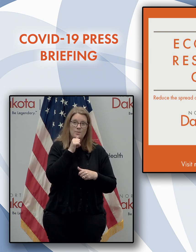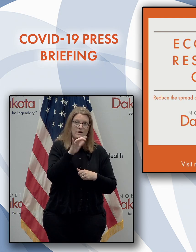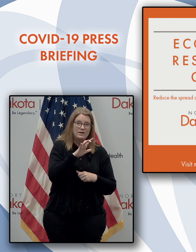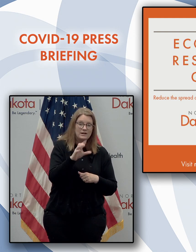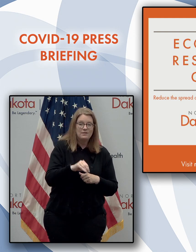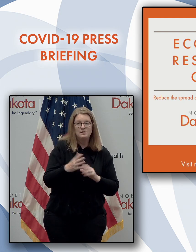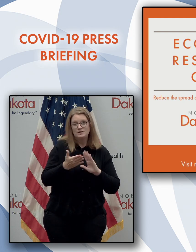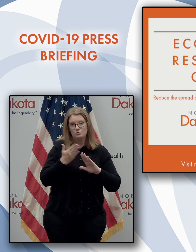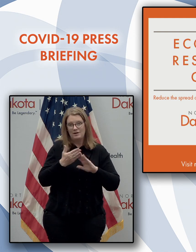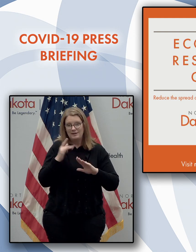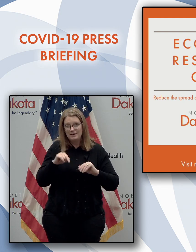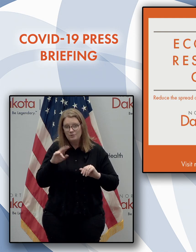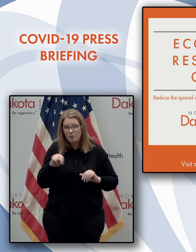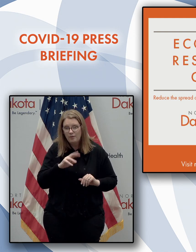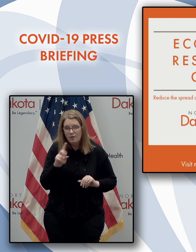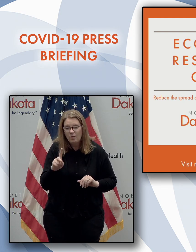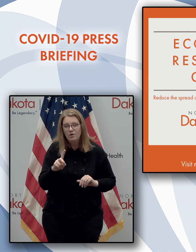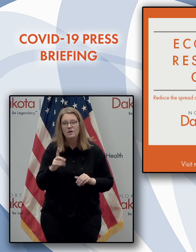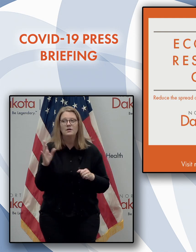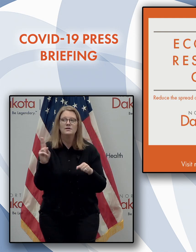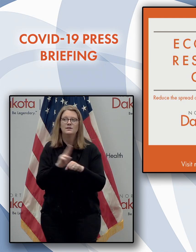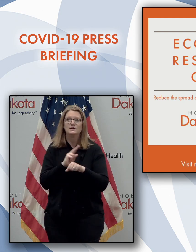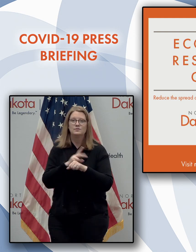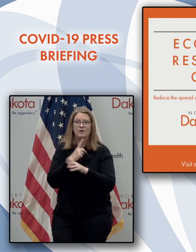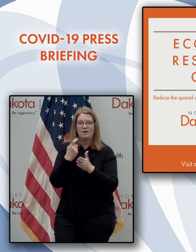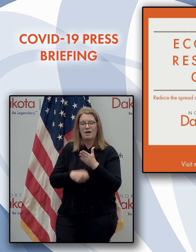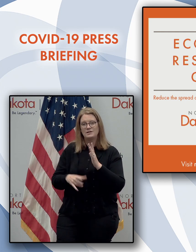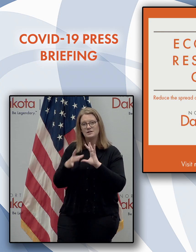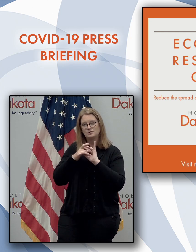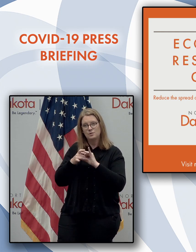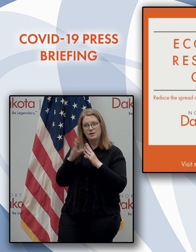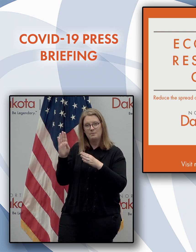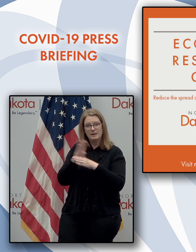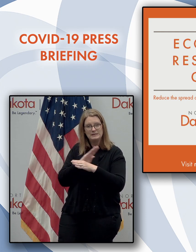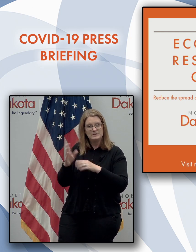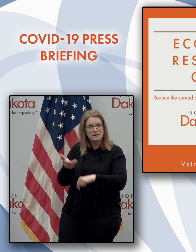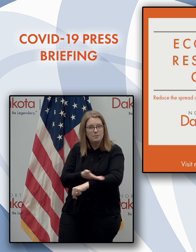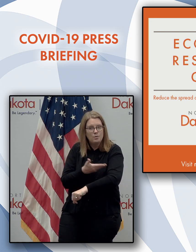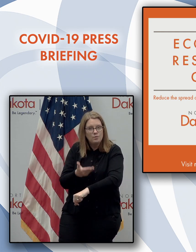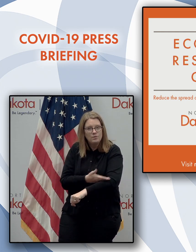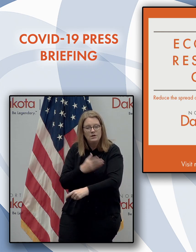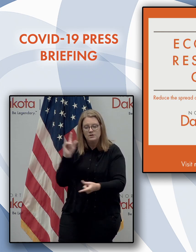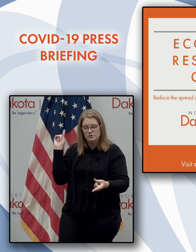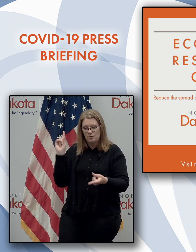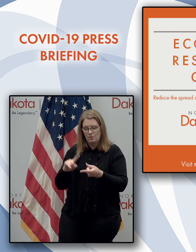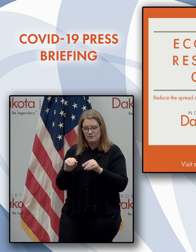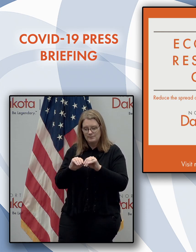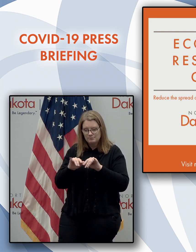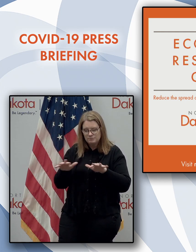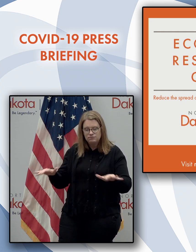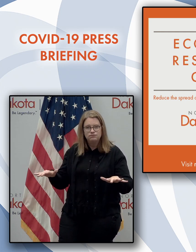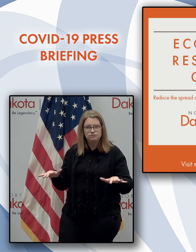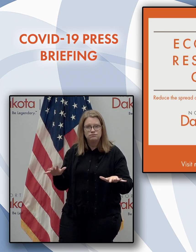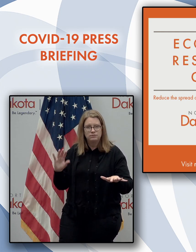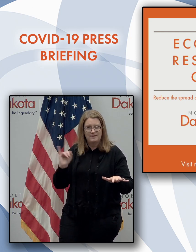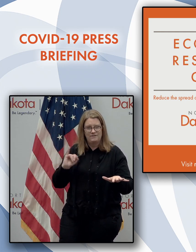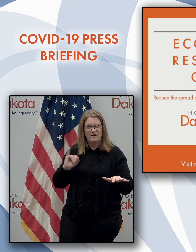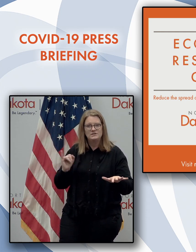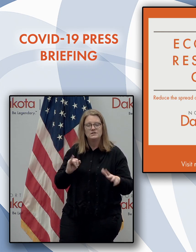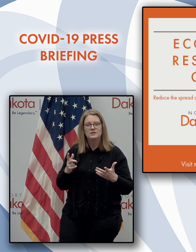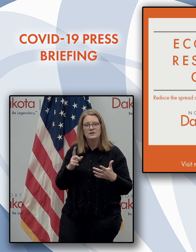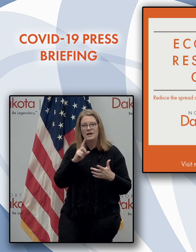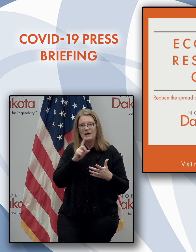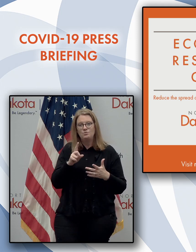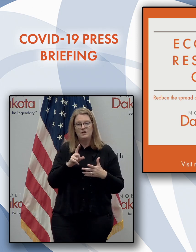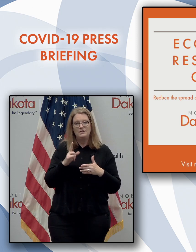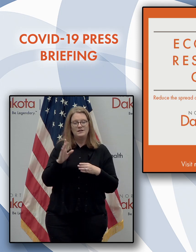in North Dakota. They're used for costs associated with the business improvements to reduce the spread of infection and instill consumer confidence